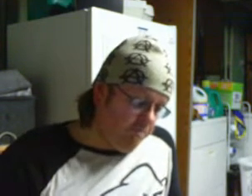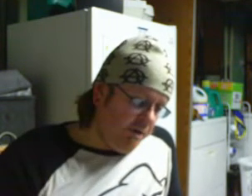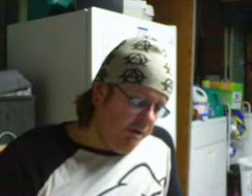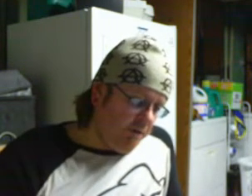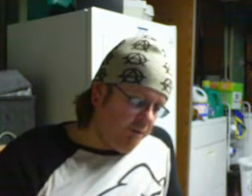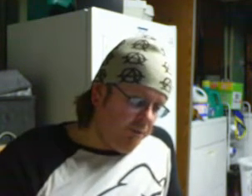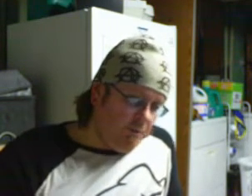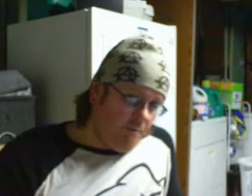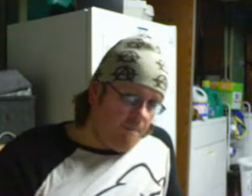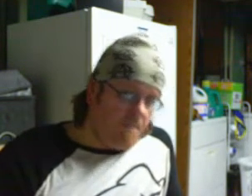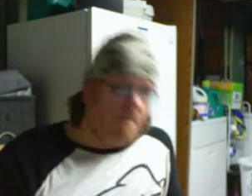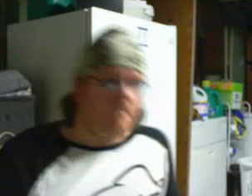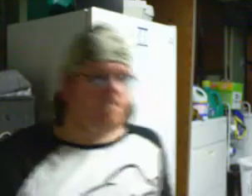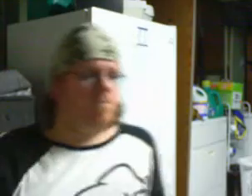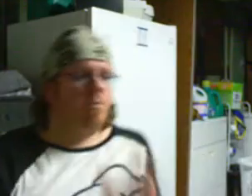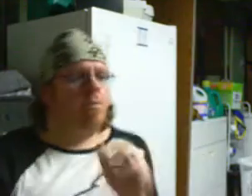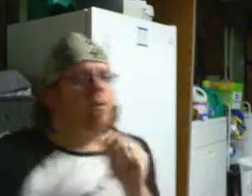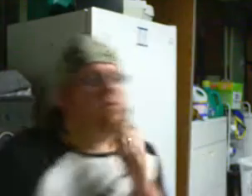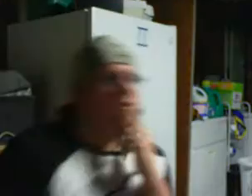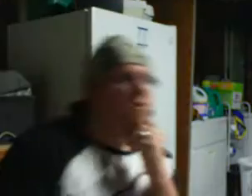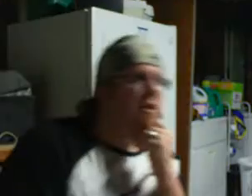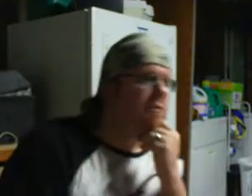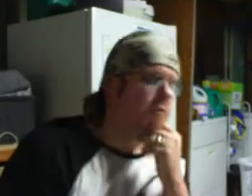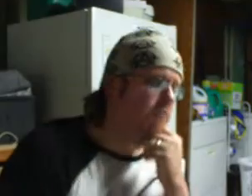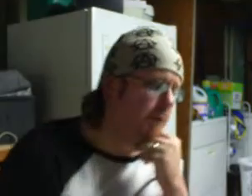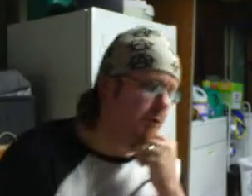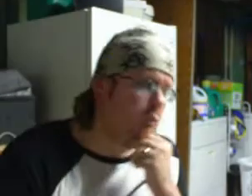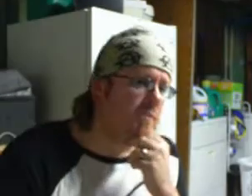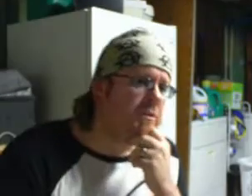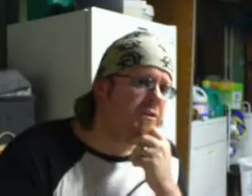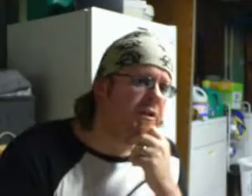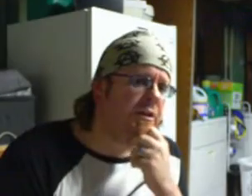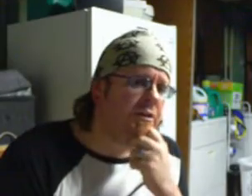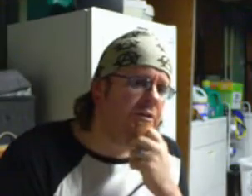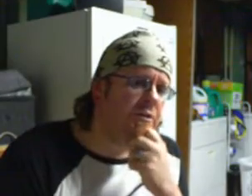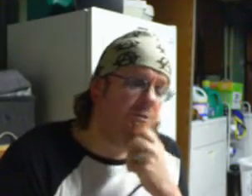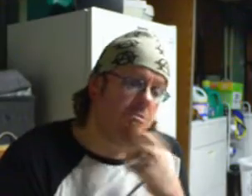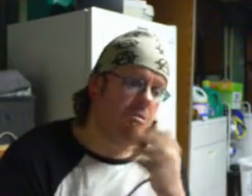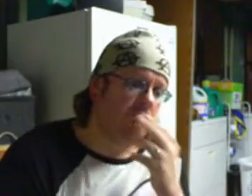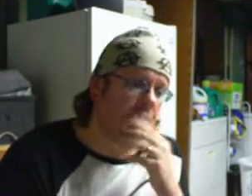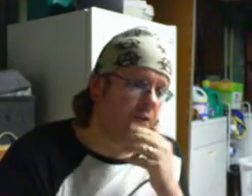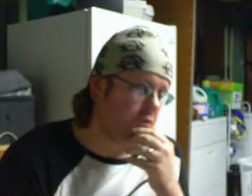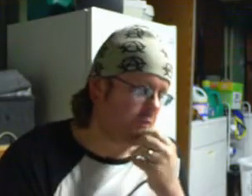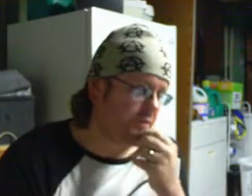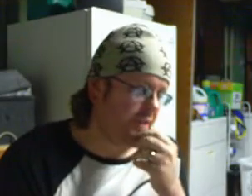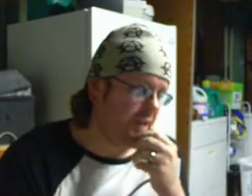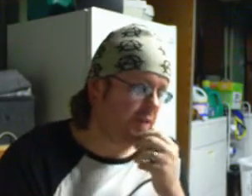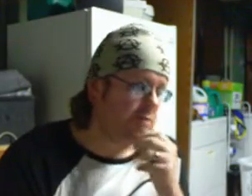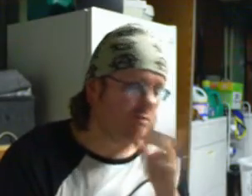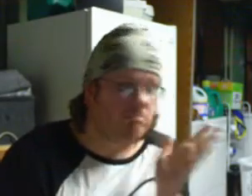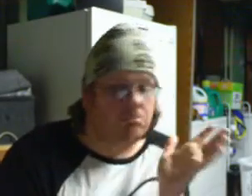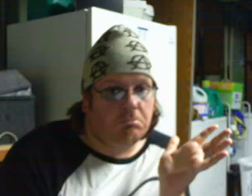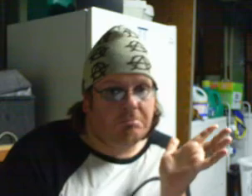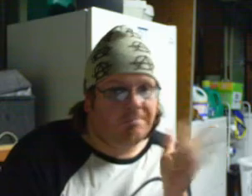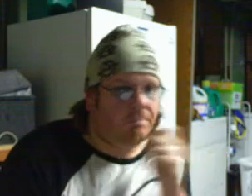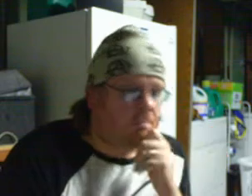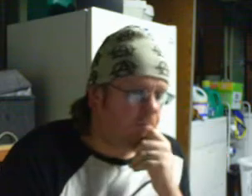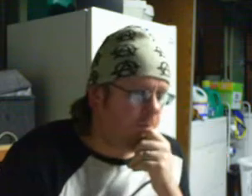But he lusted after a married woman, and because he was king, he was